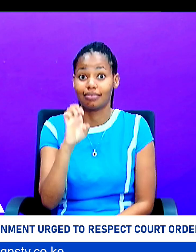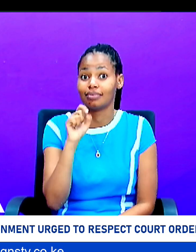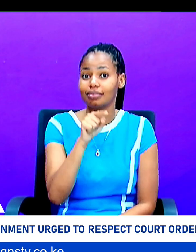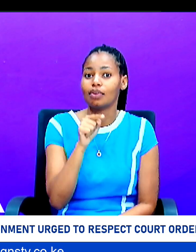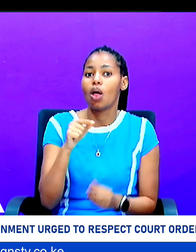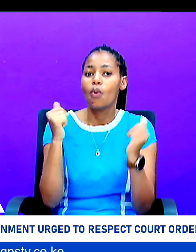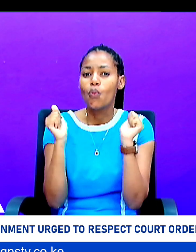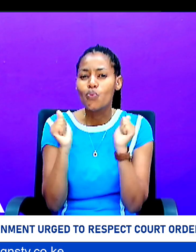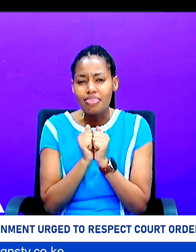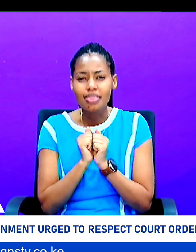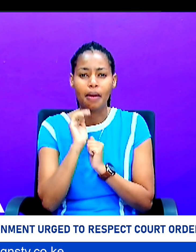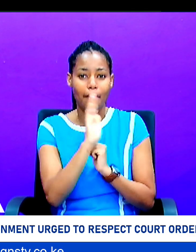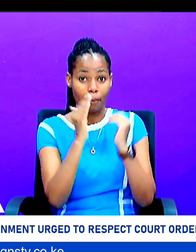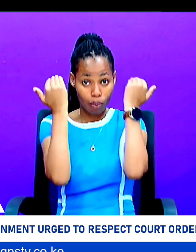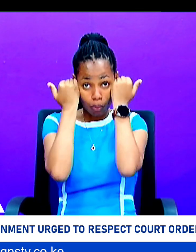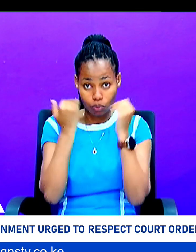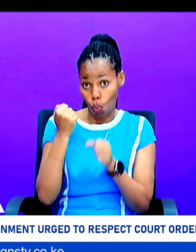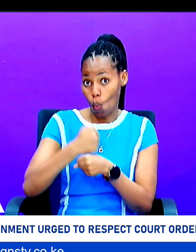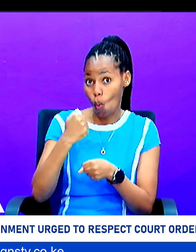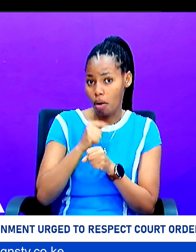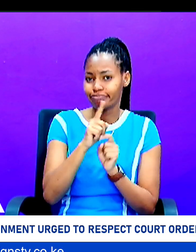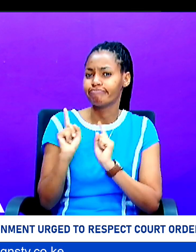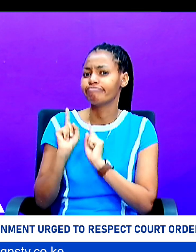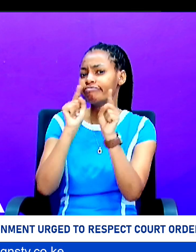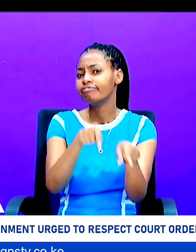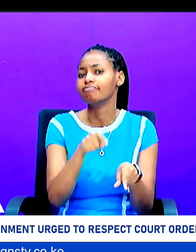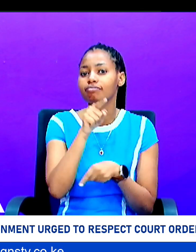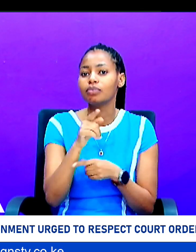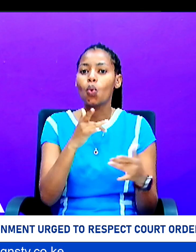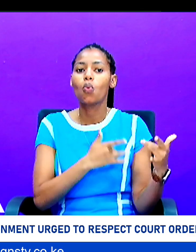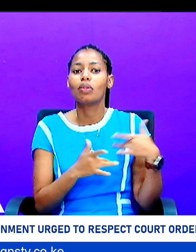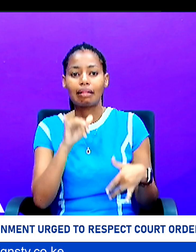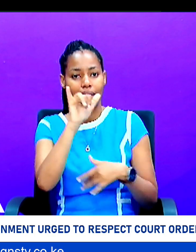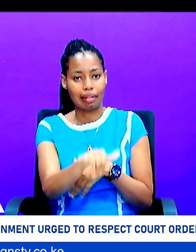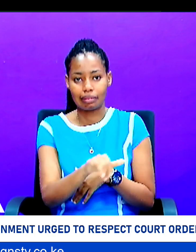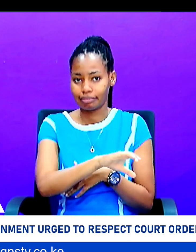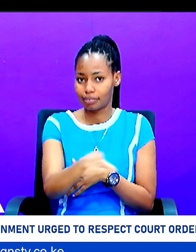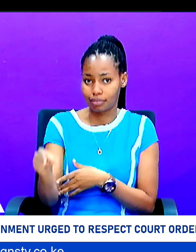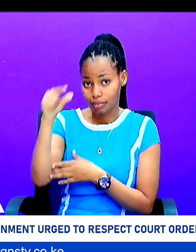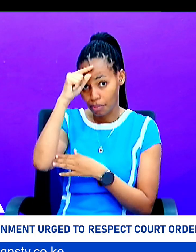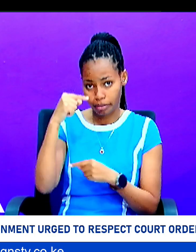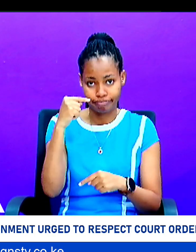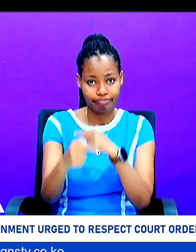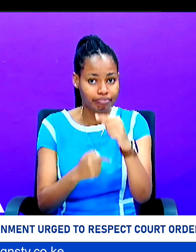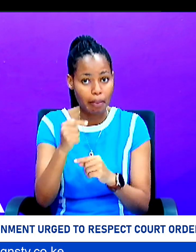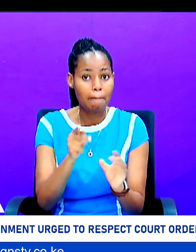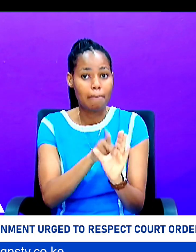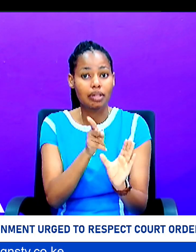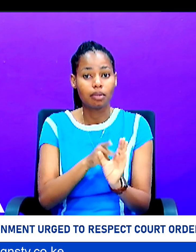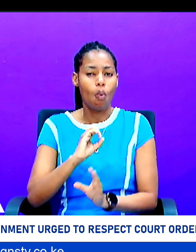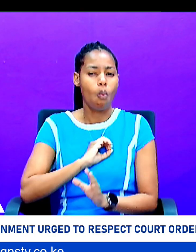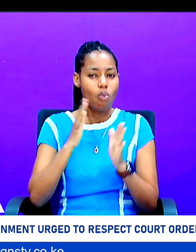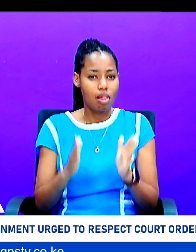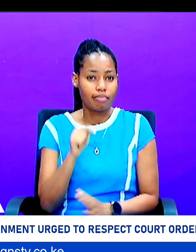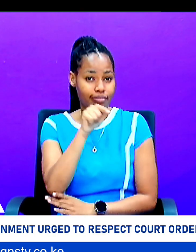The plea for compliance with the court's ruling coming amid concerns that the county government continues